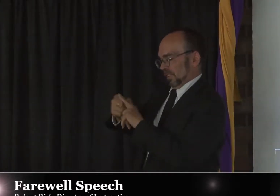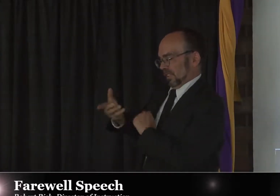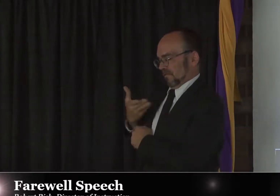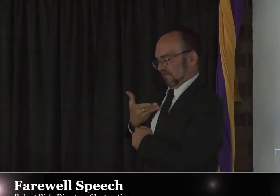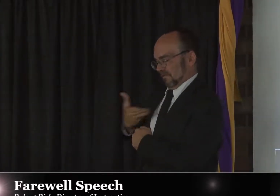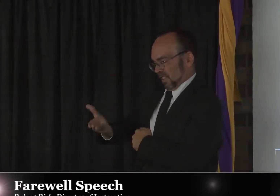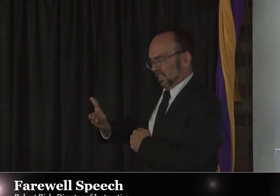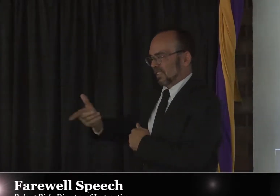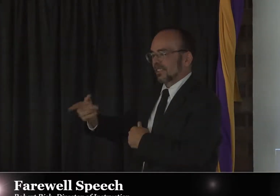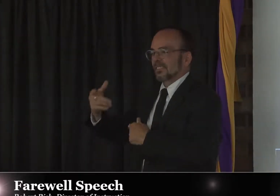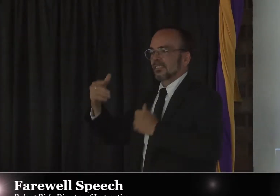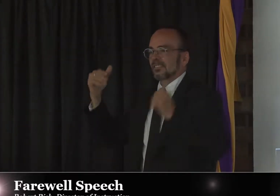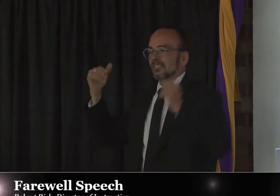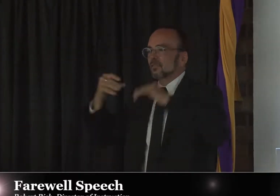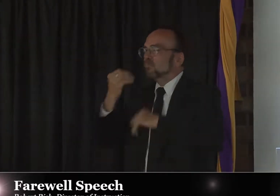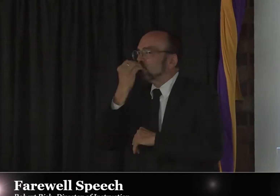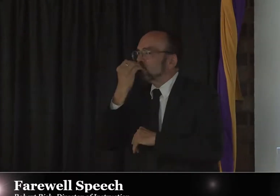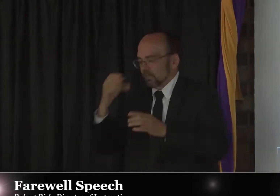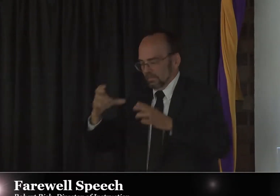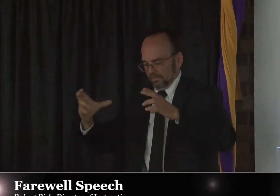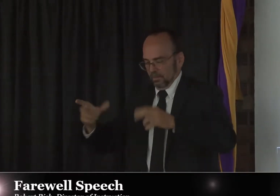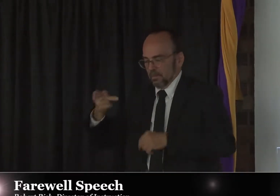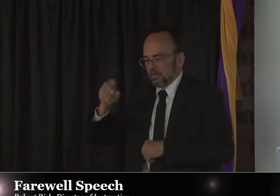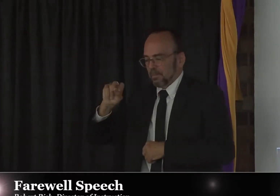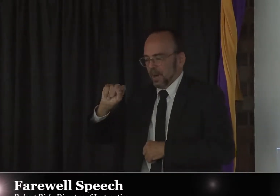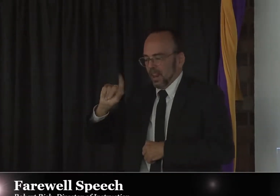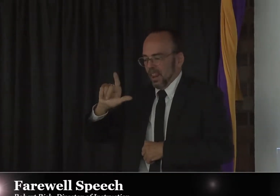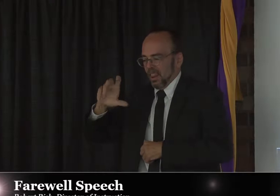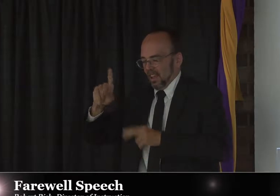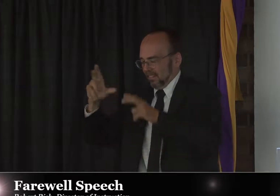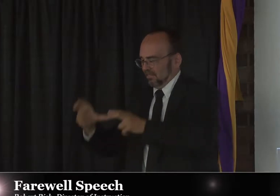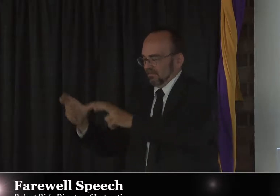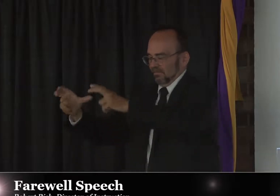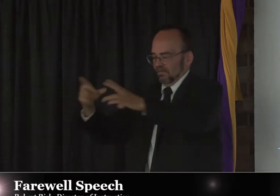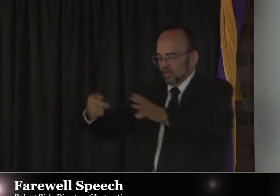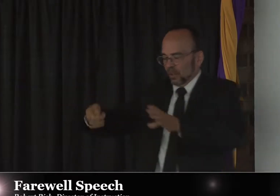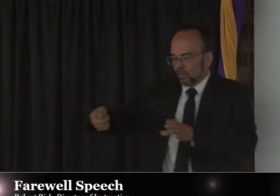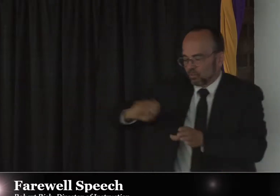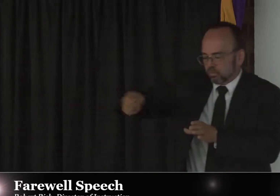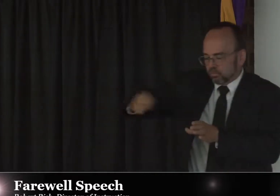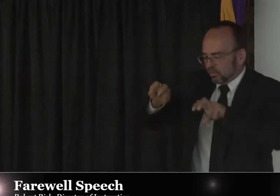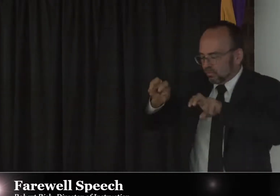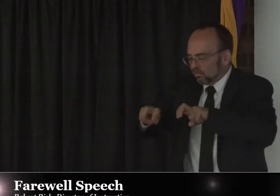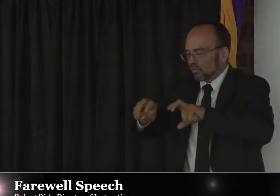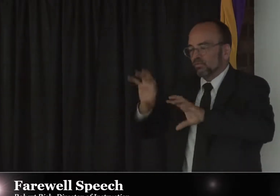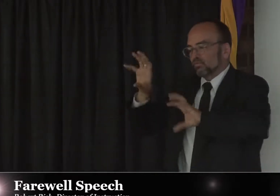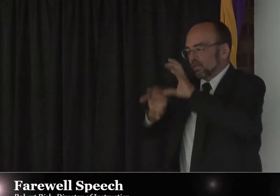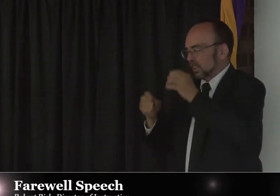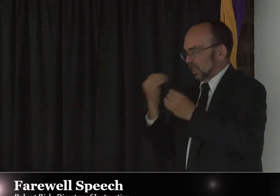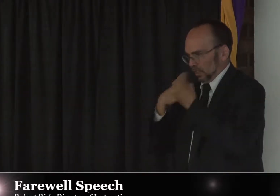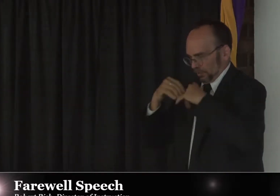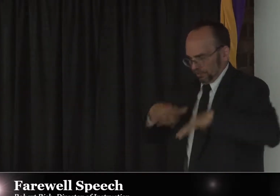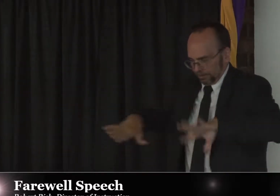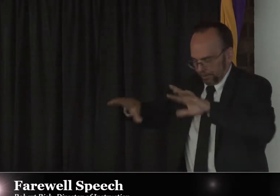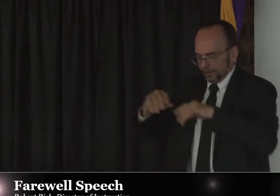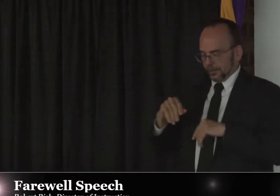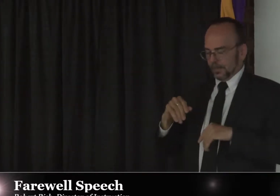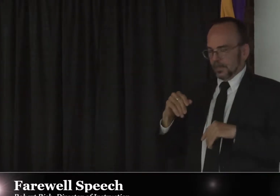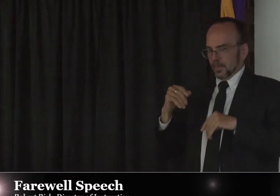I had a good friend who invited me for a potluck. You know how you go and you chat in a